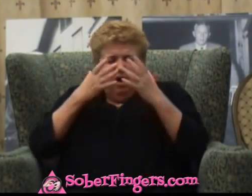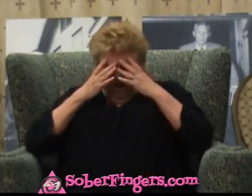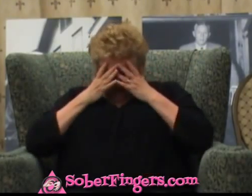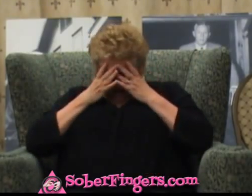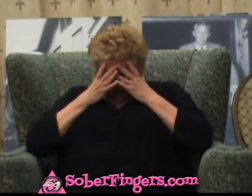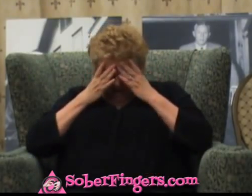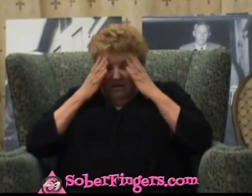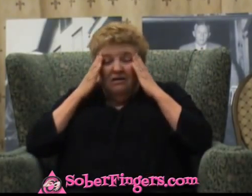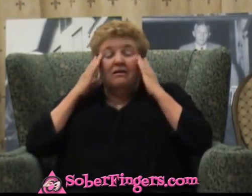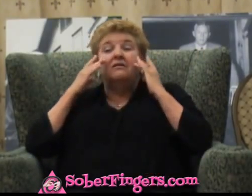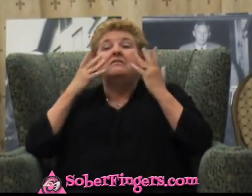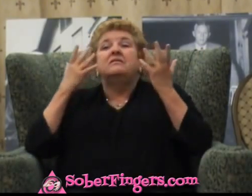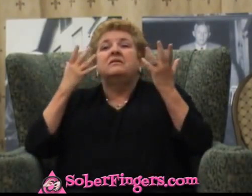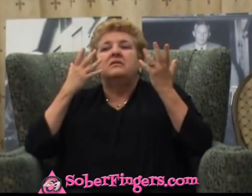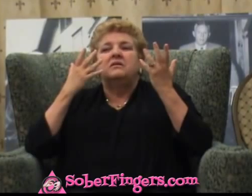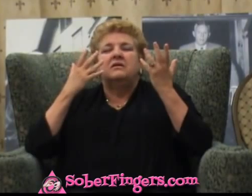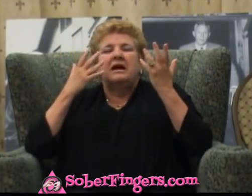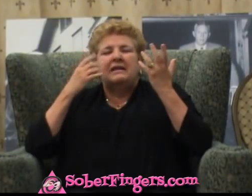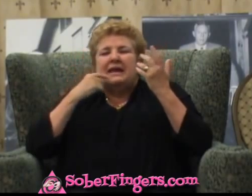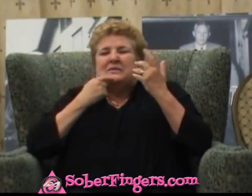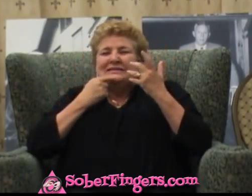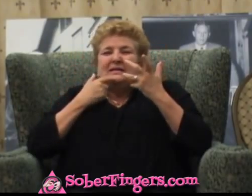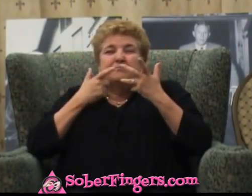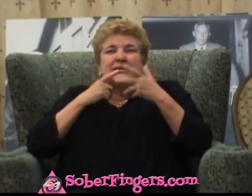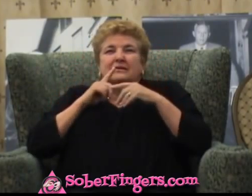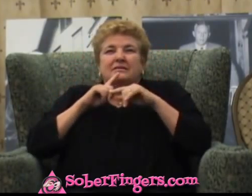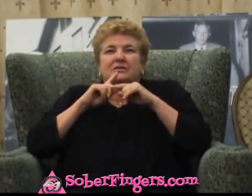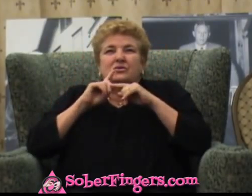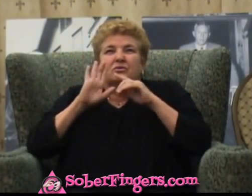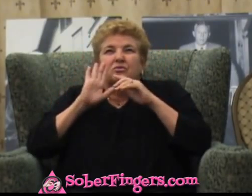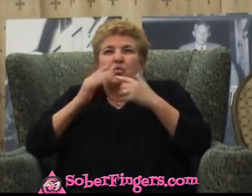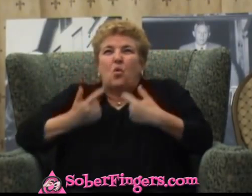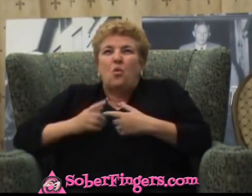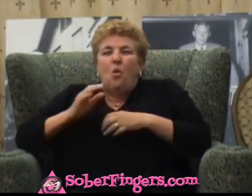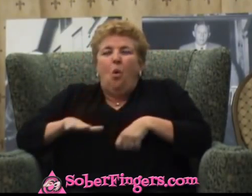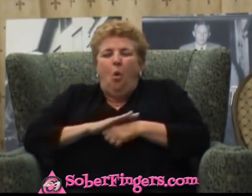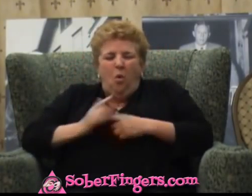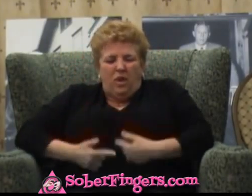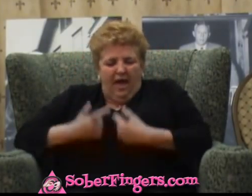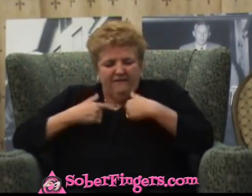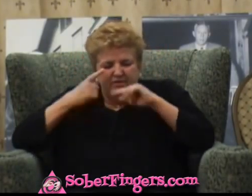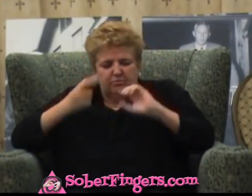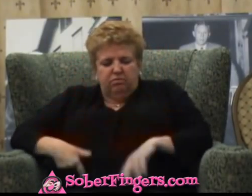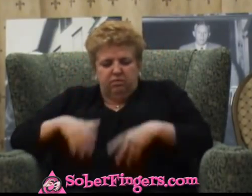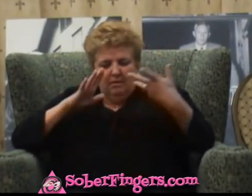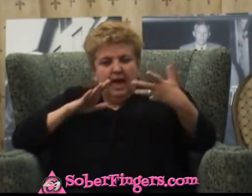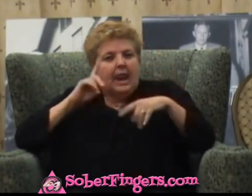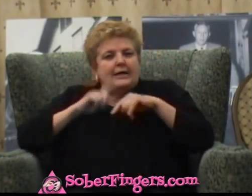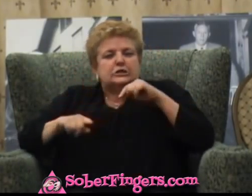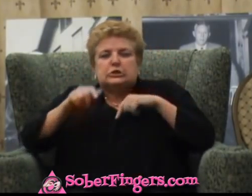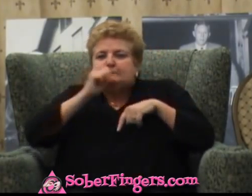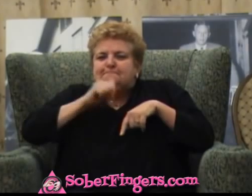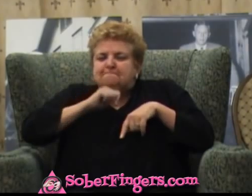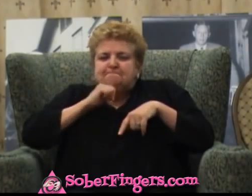train wreck your whole life. It just caught up to me. And then I couldn't stand to live in my own skin. The only way I could get through a day was to